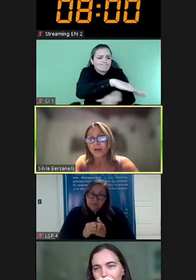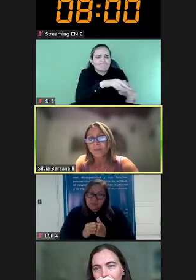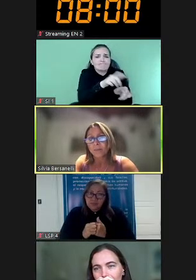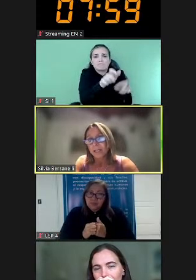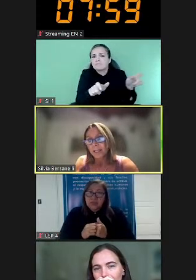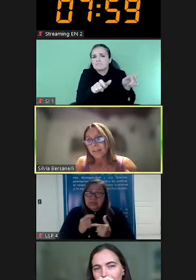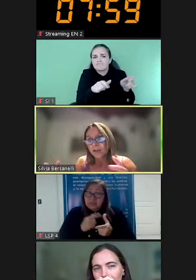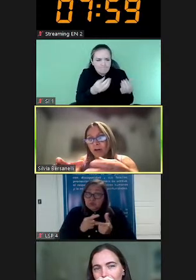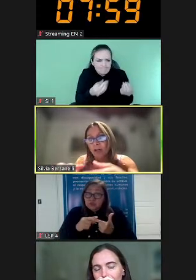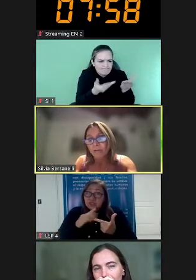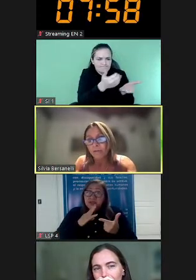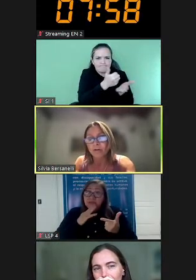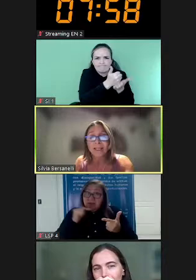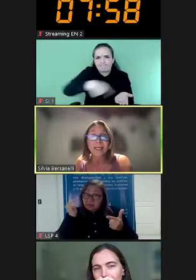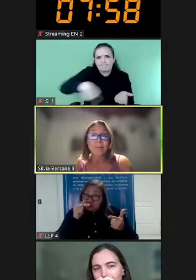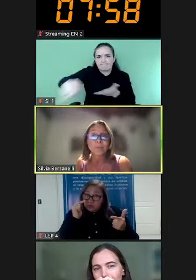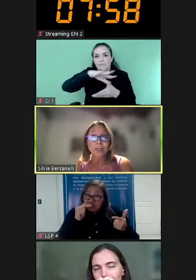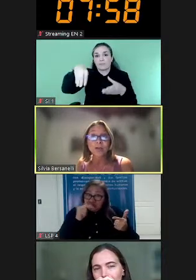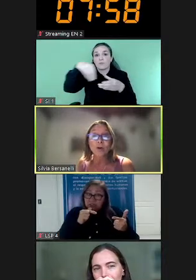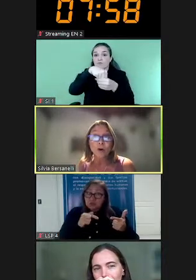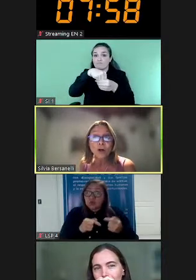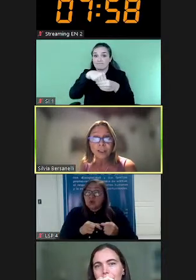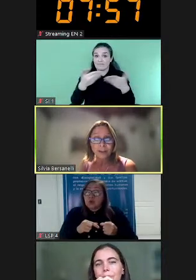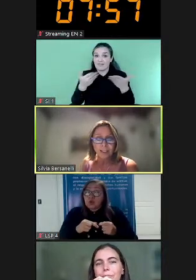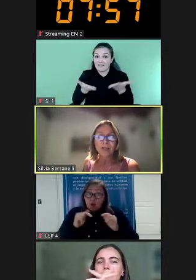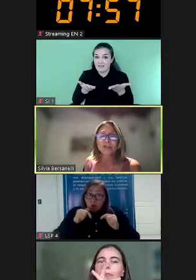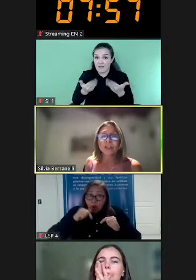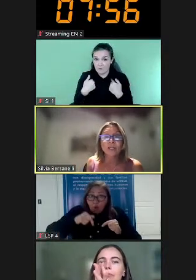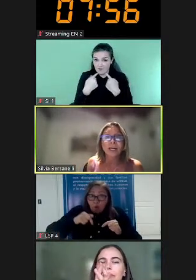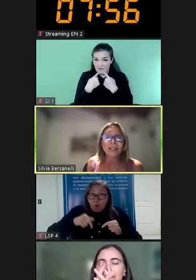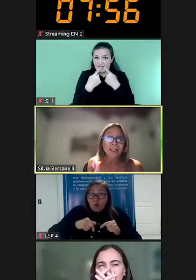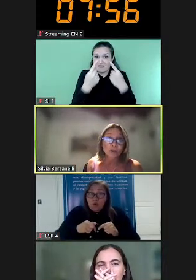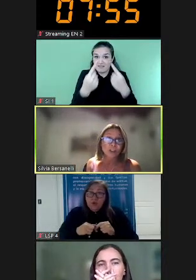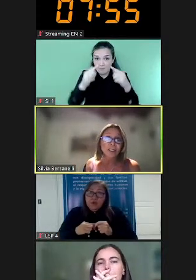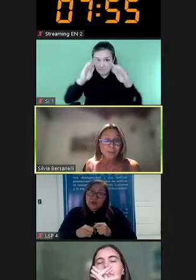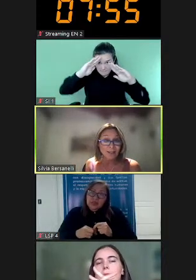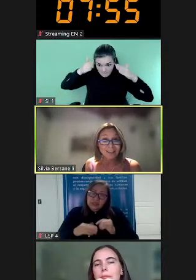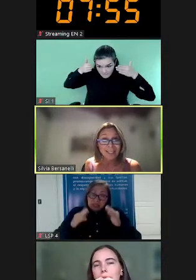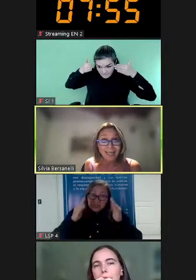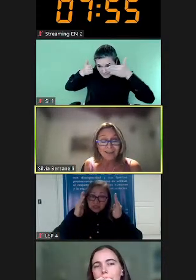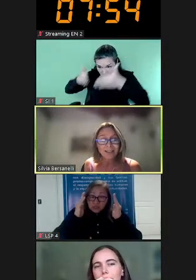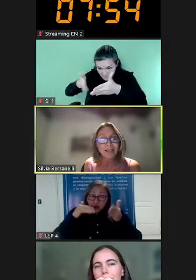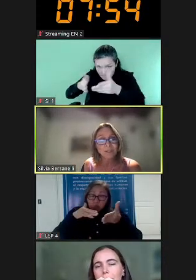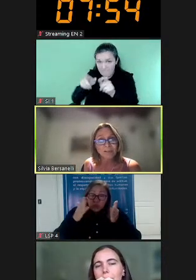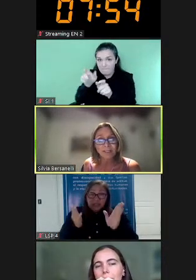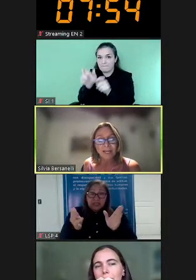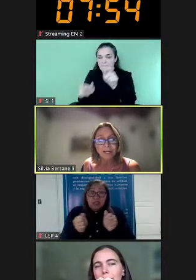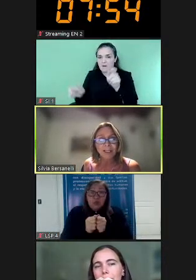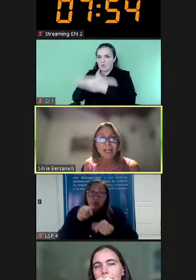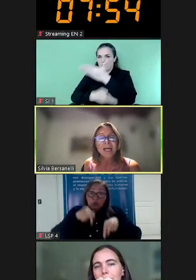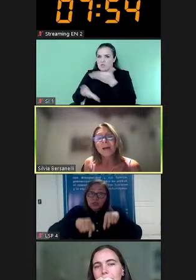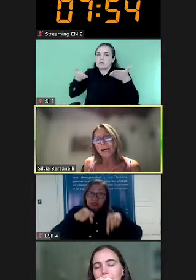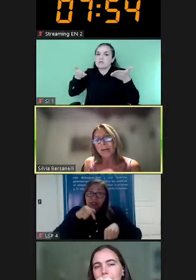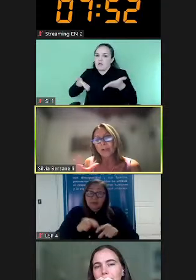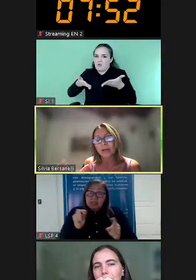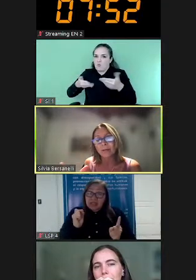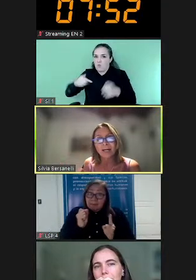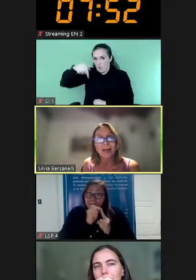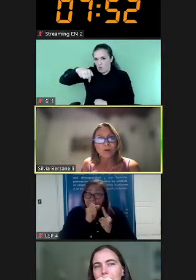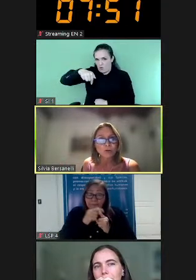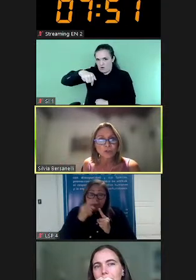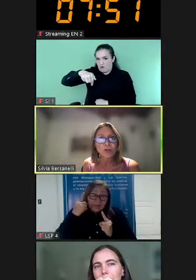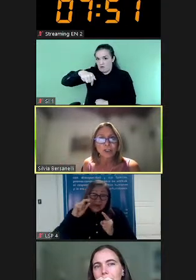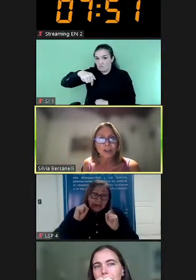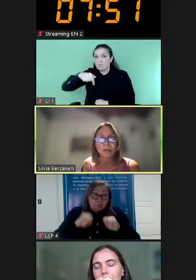have so once this has been said i am going to focus on students with disabilities right now